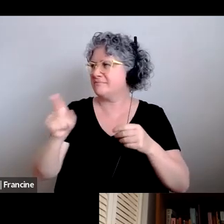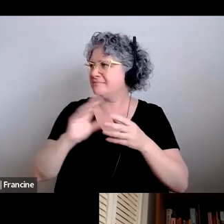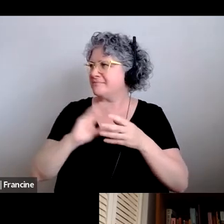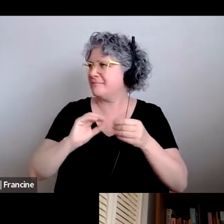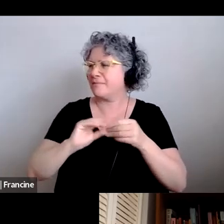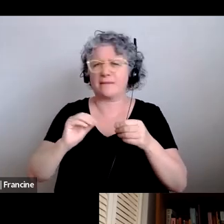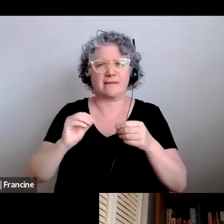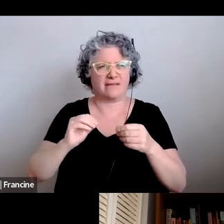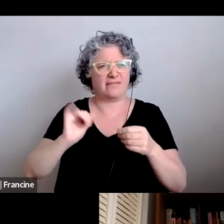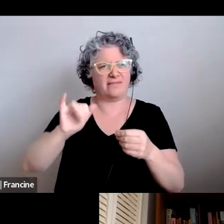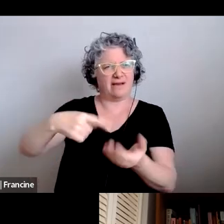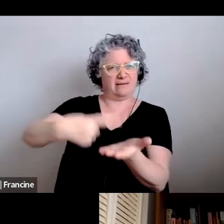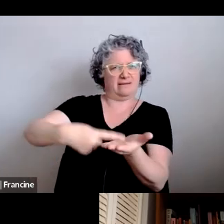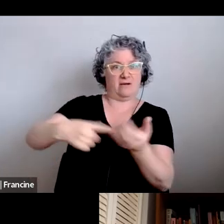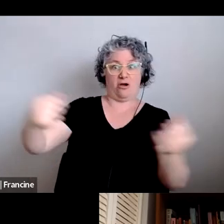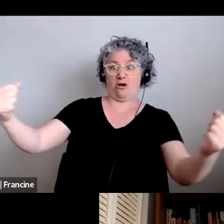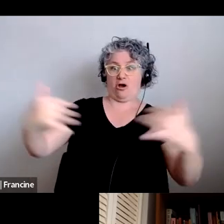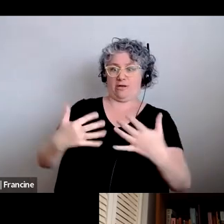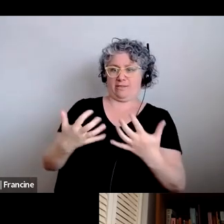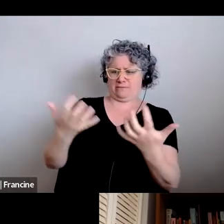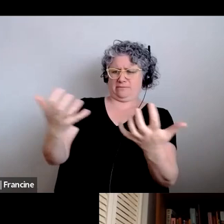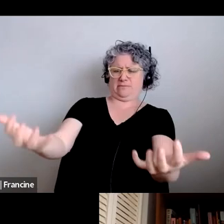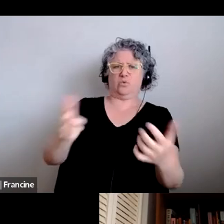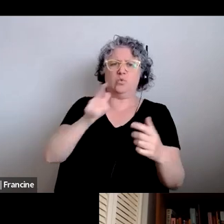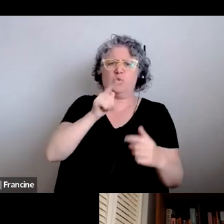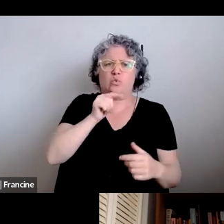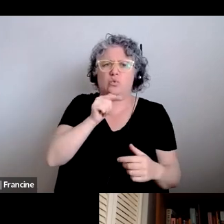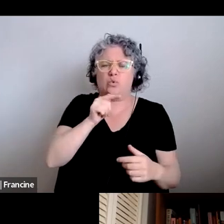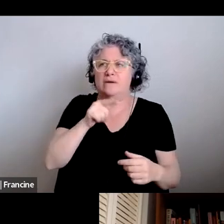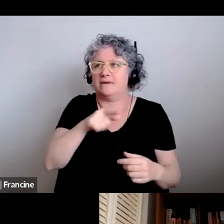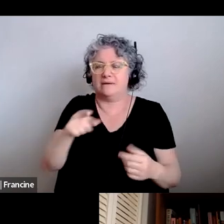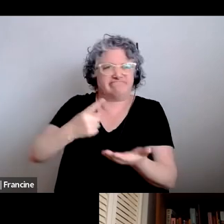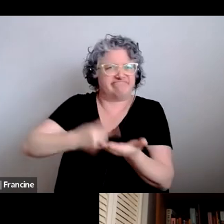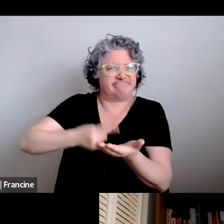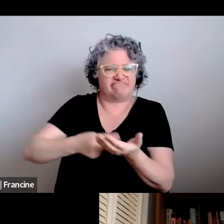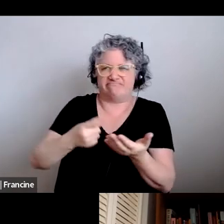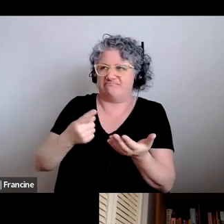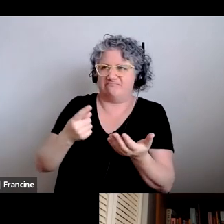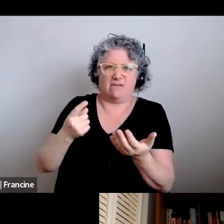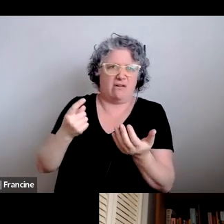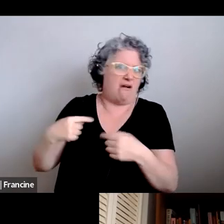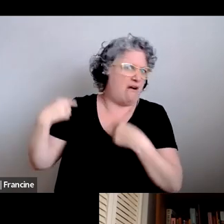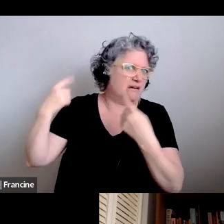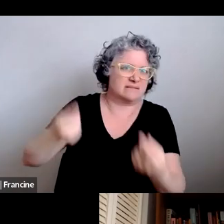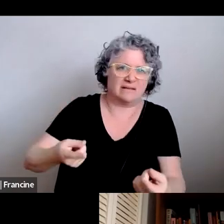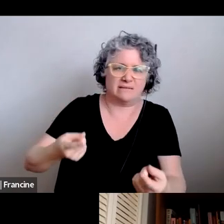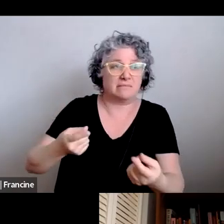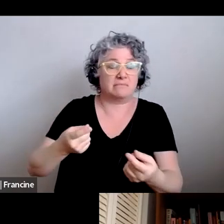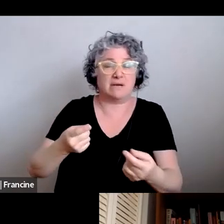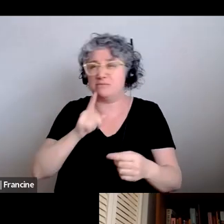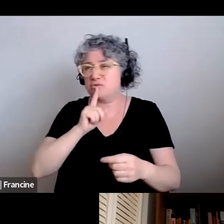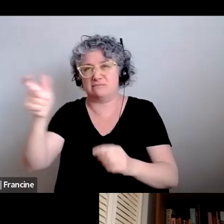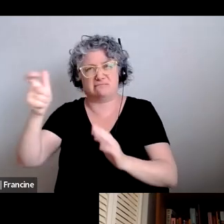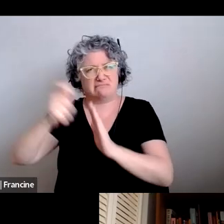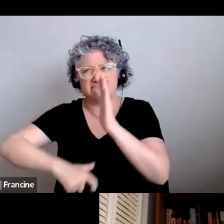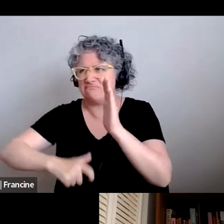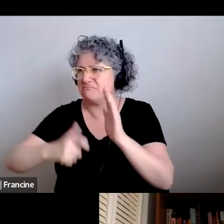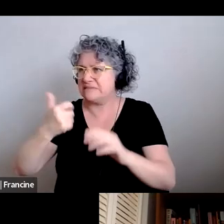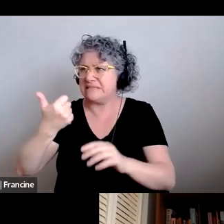we've been talking about this for a long time. He said, this must be at least 10 years ago, saying, at a certain